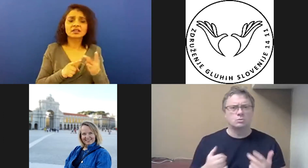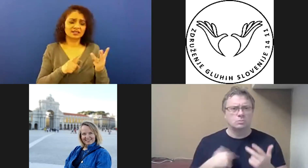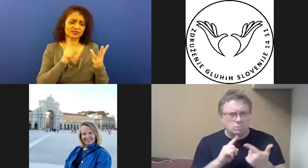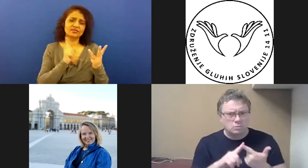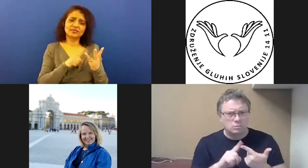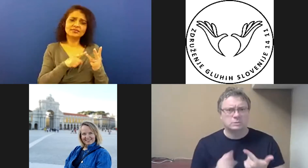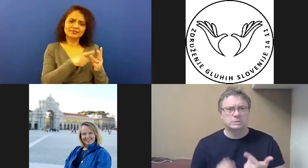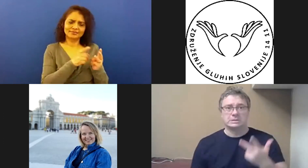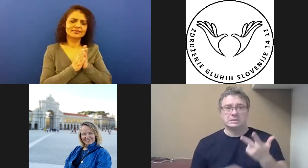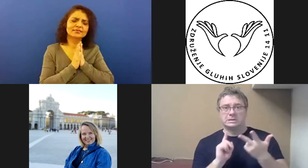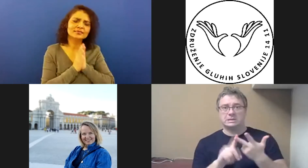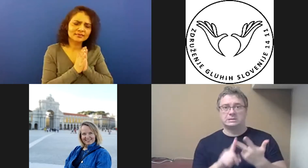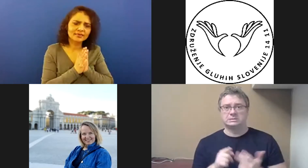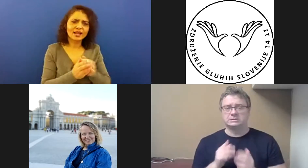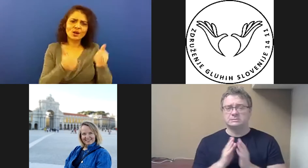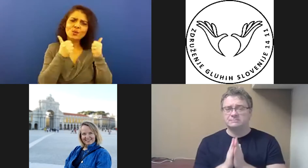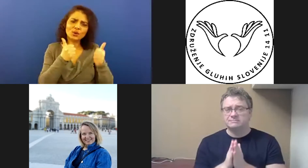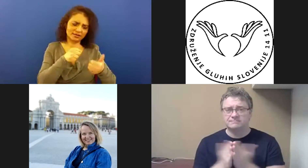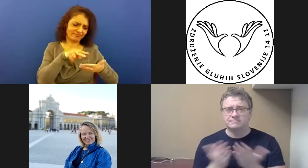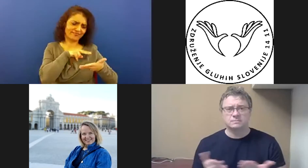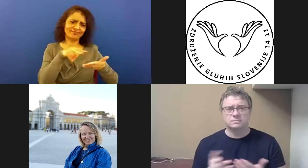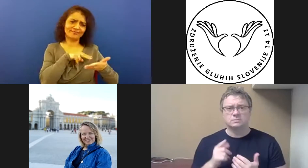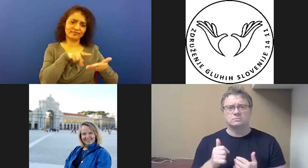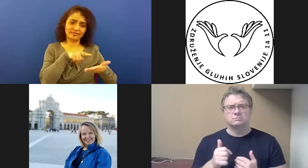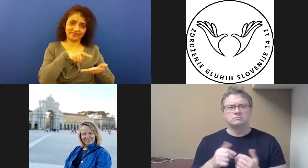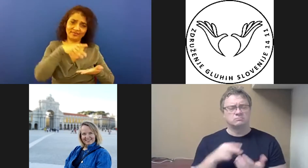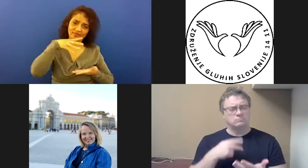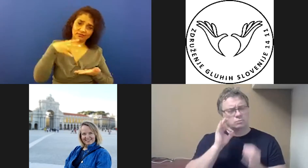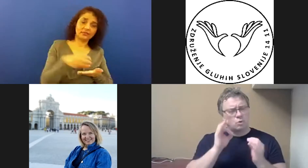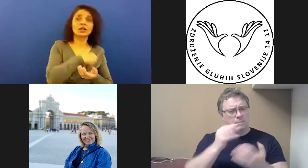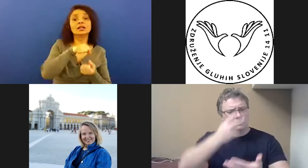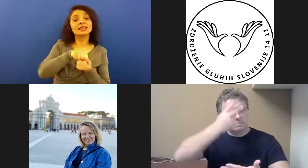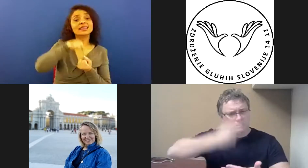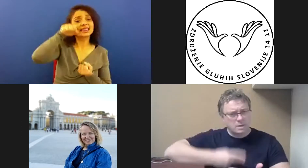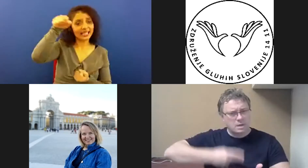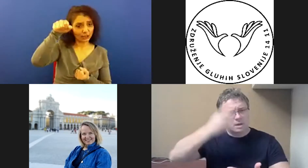You got your life from your mother and me and from our culture.